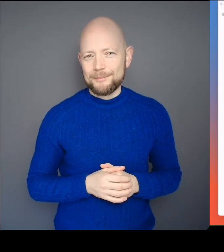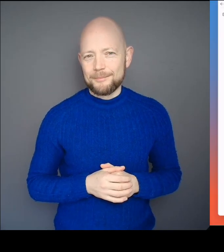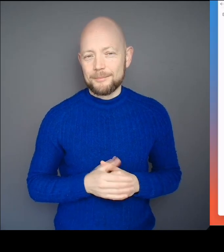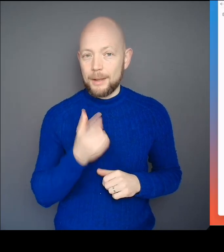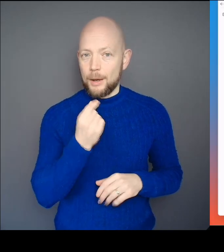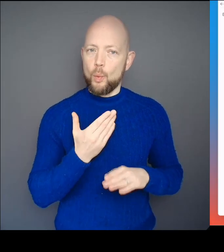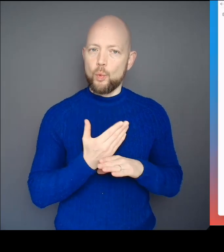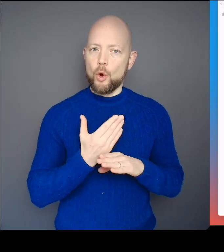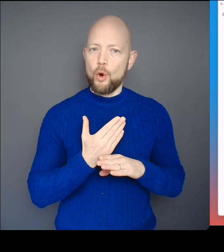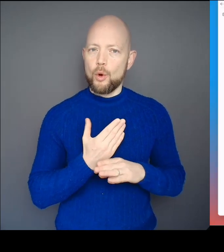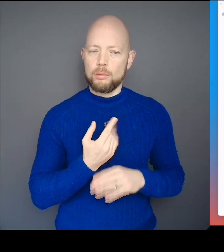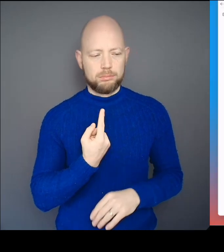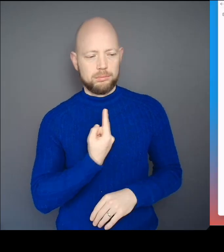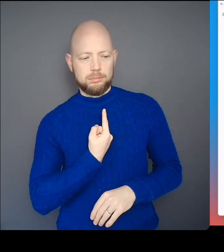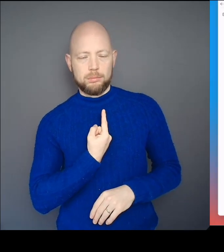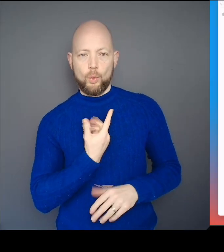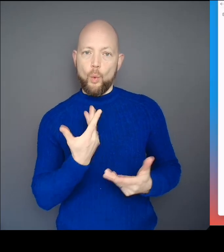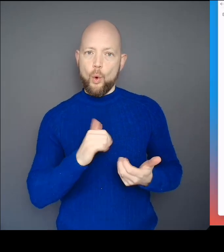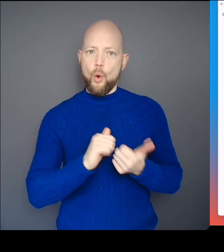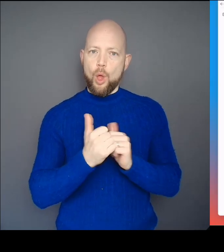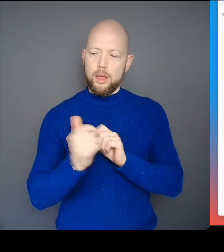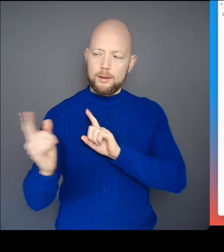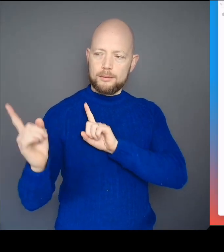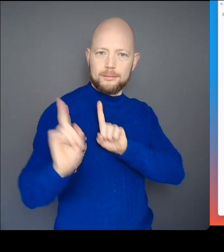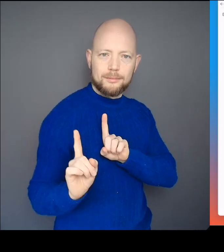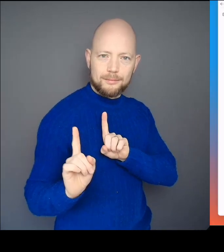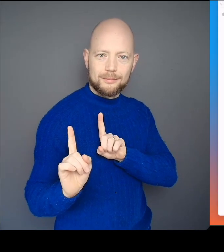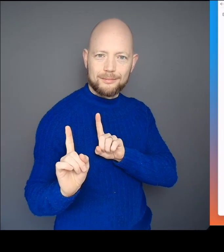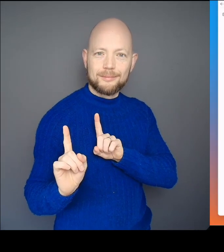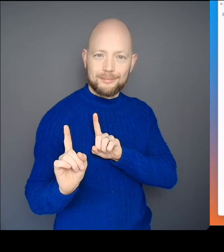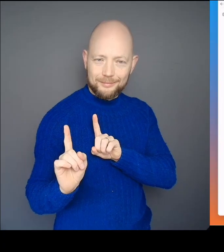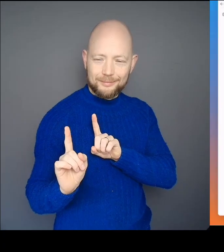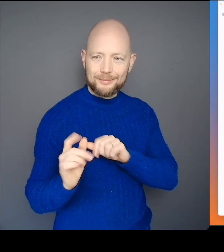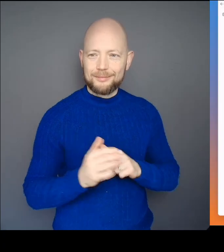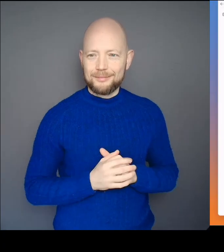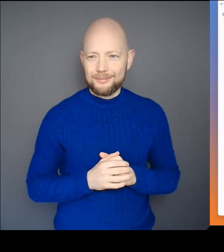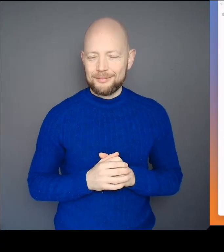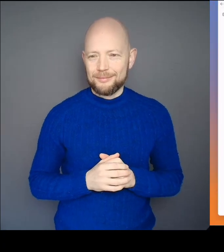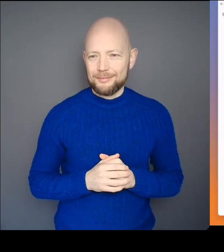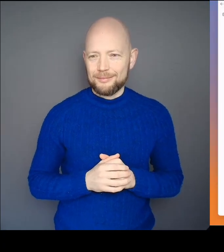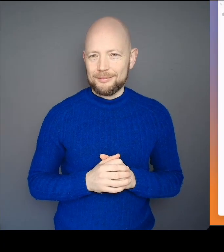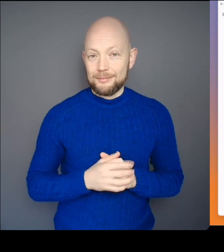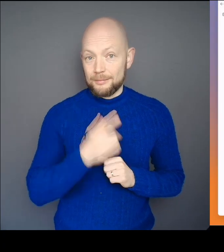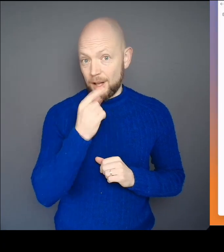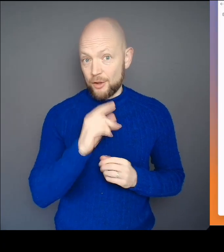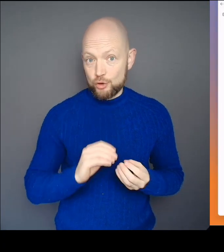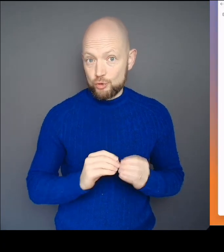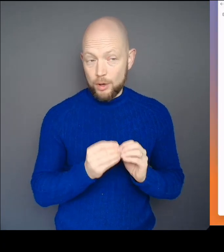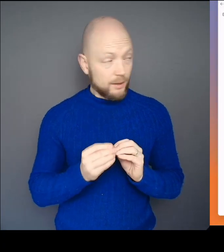So this is one way that you can kind of work either on your own or with a colleague side by side.